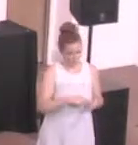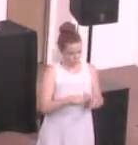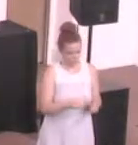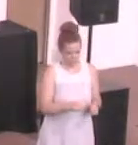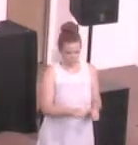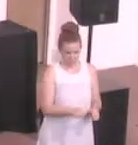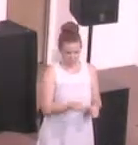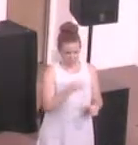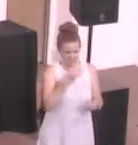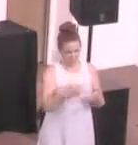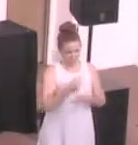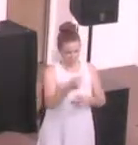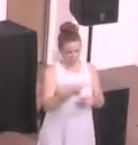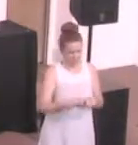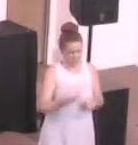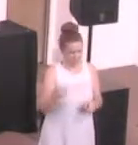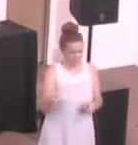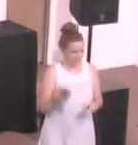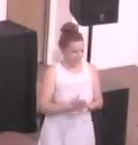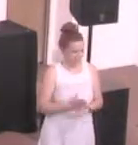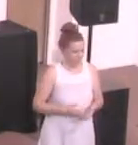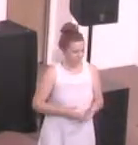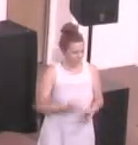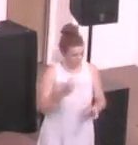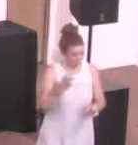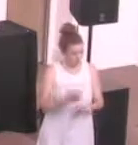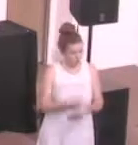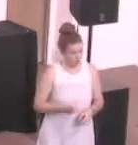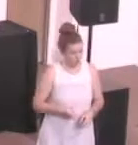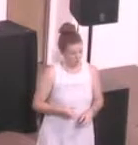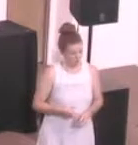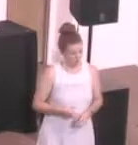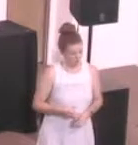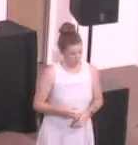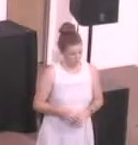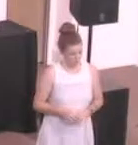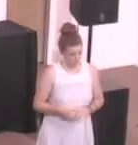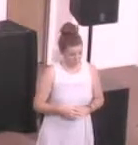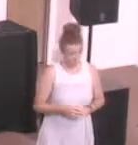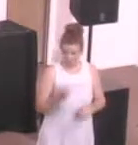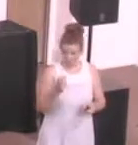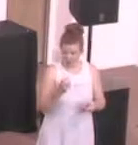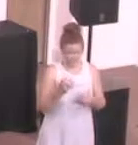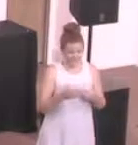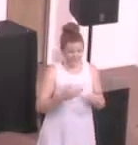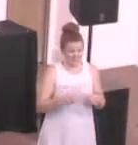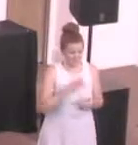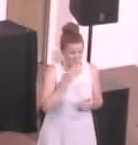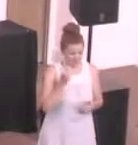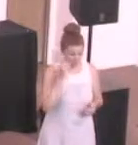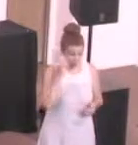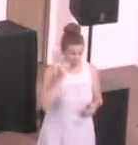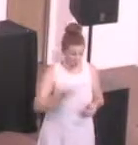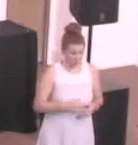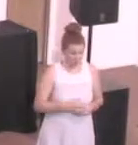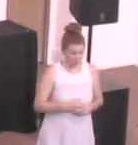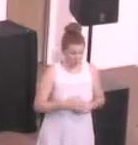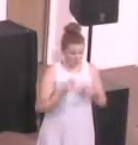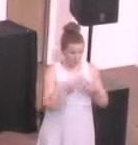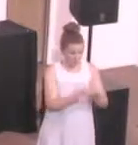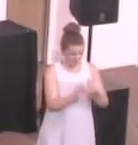after that month I stopped. It was hard. It was easier to be at home. Everyone say